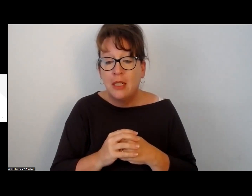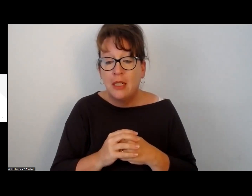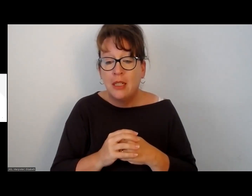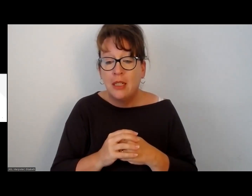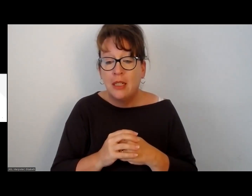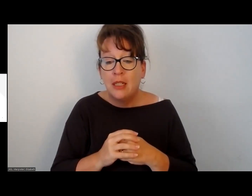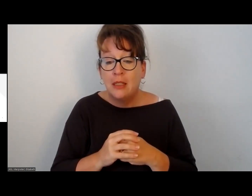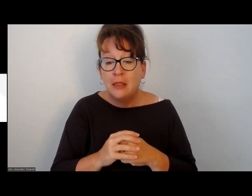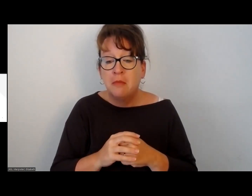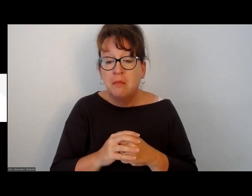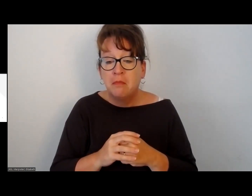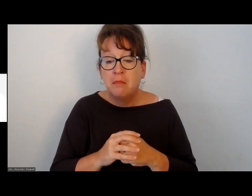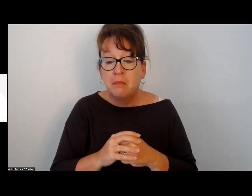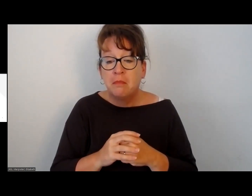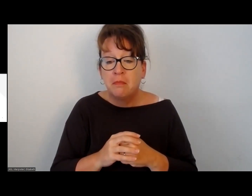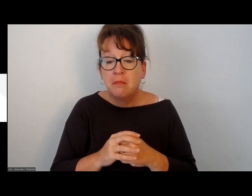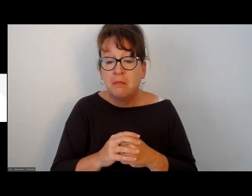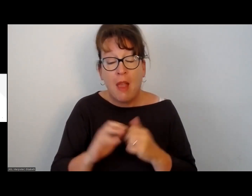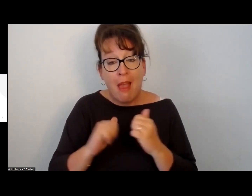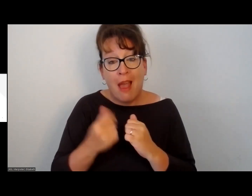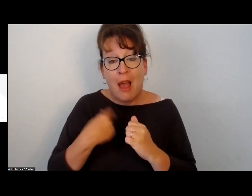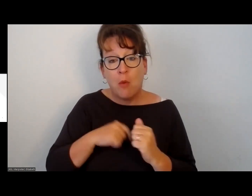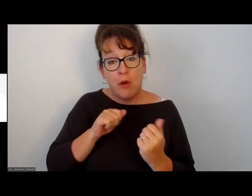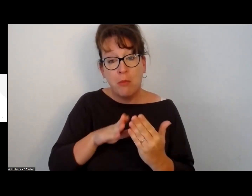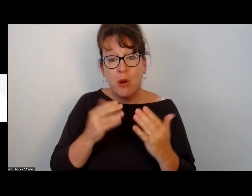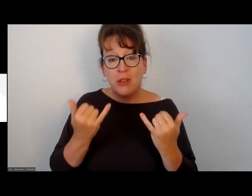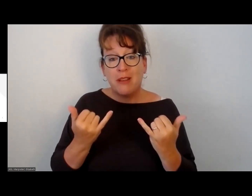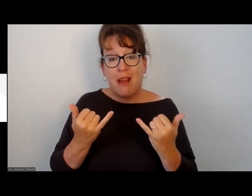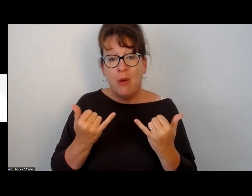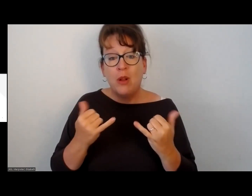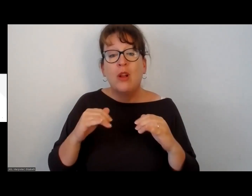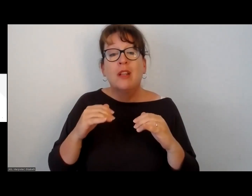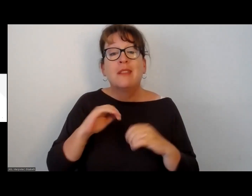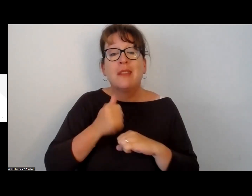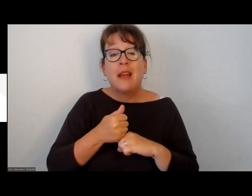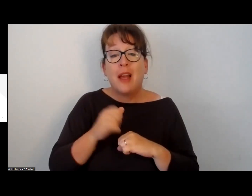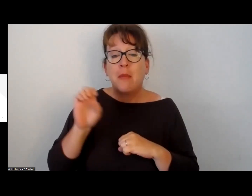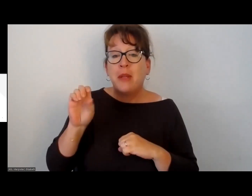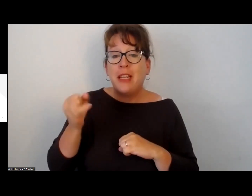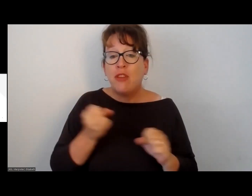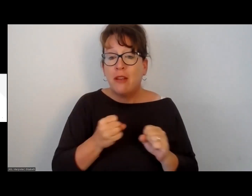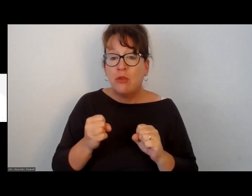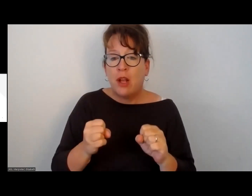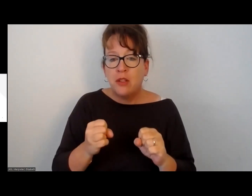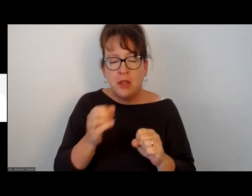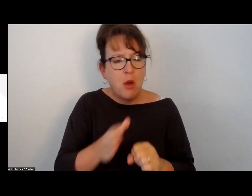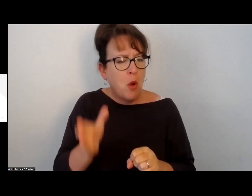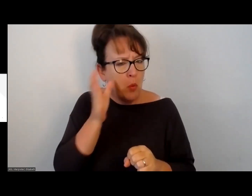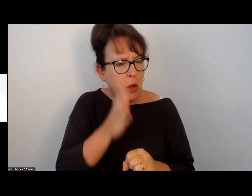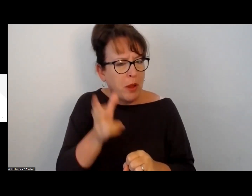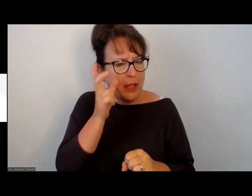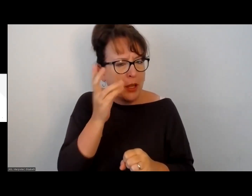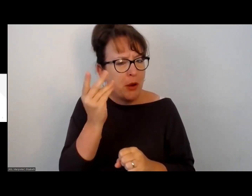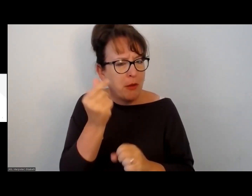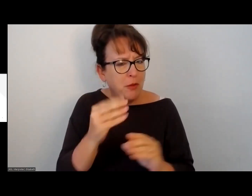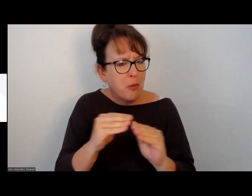one of the ways we're doing that right now is through the EJ strategy, which we'll hear a little bit more about in a couple minutes,